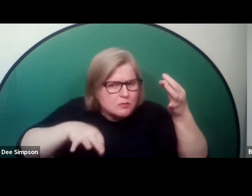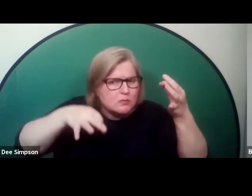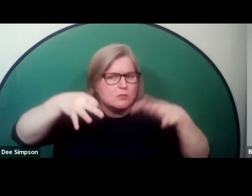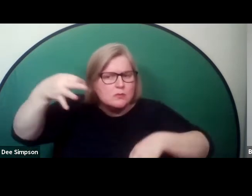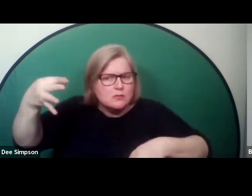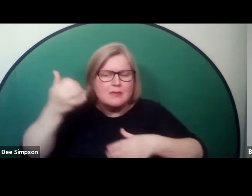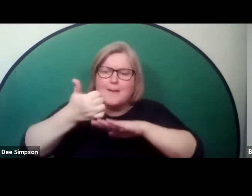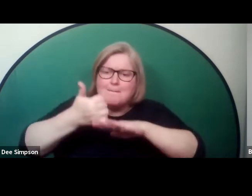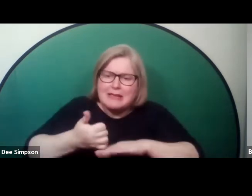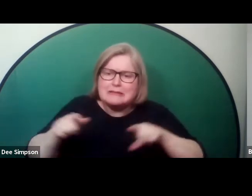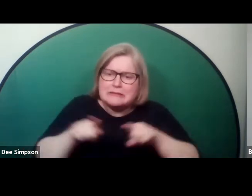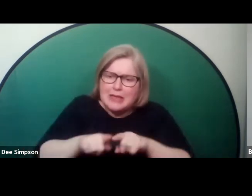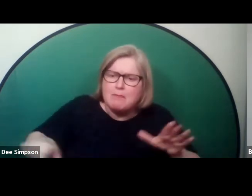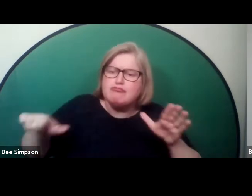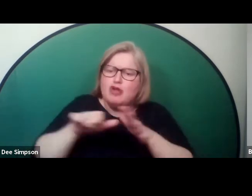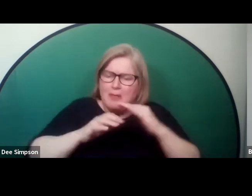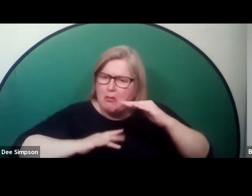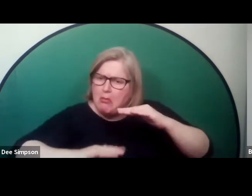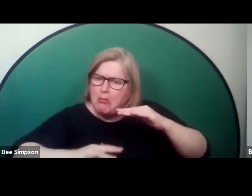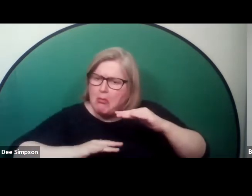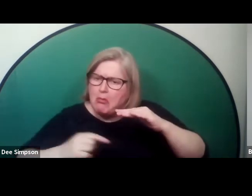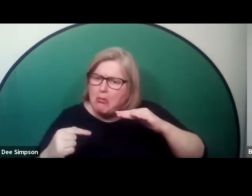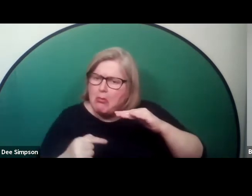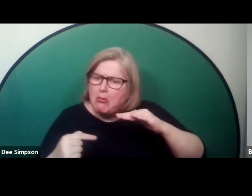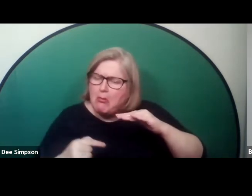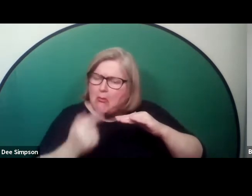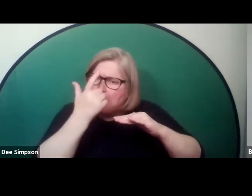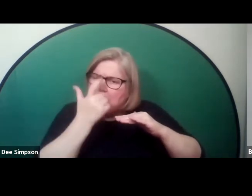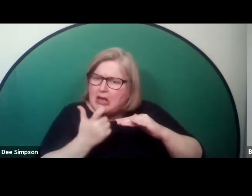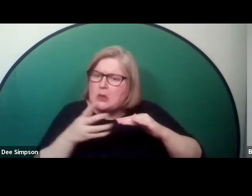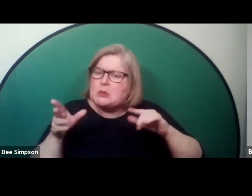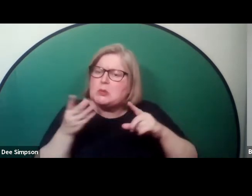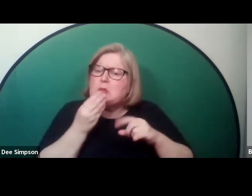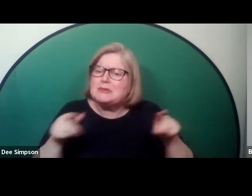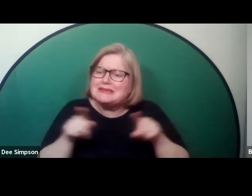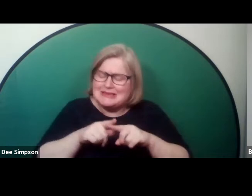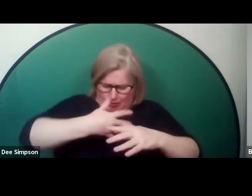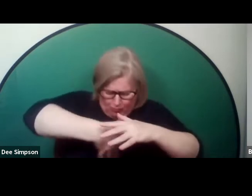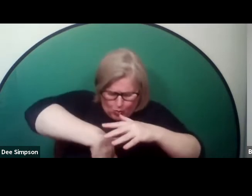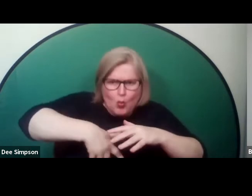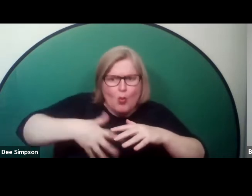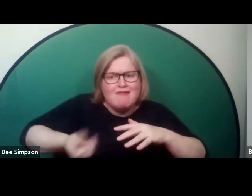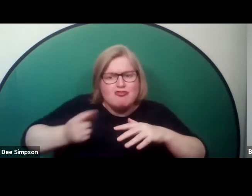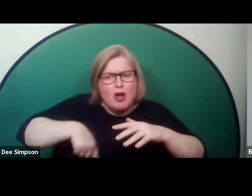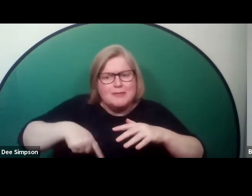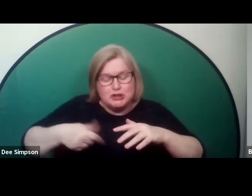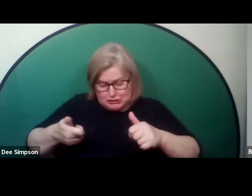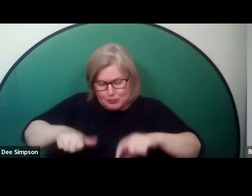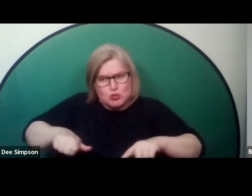are basically the same problem, and they could be from the same root causes, and they could have very similar